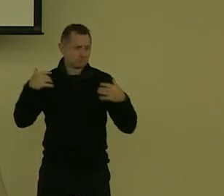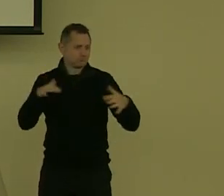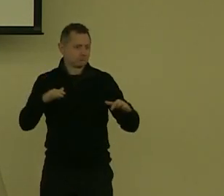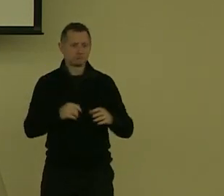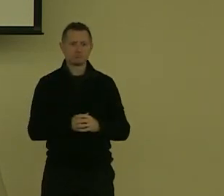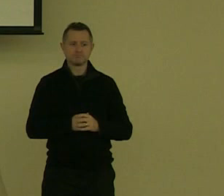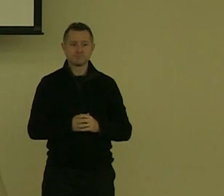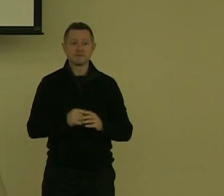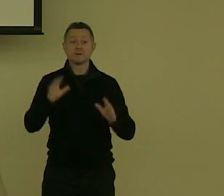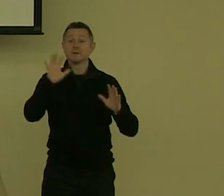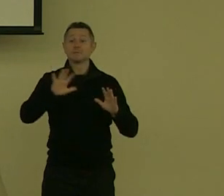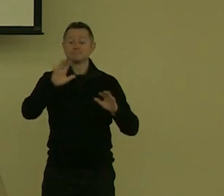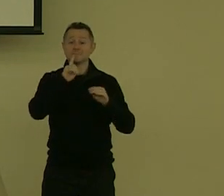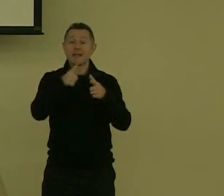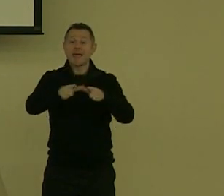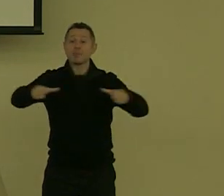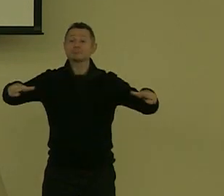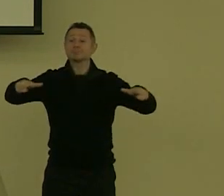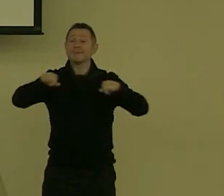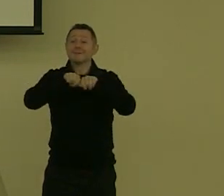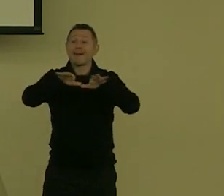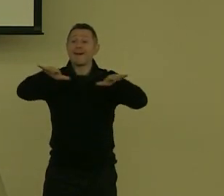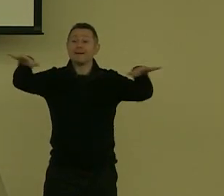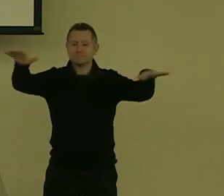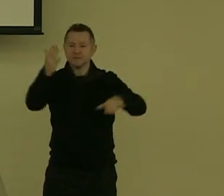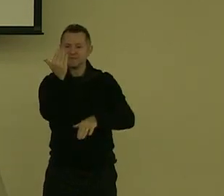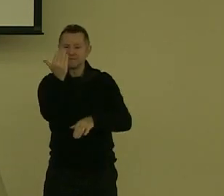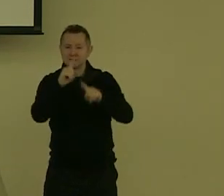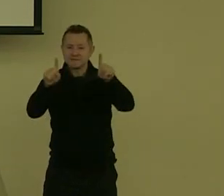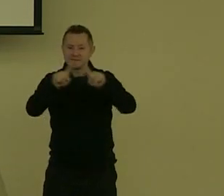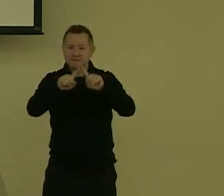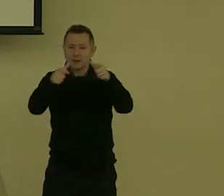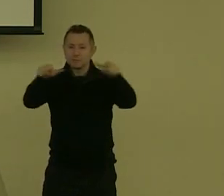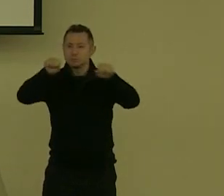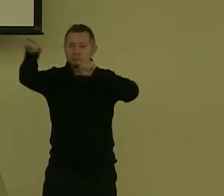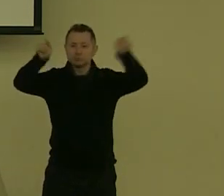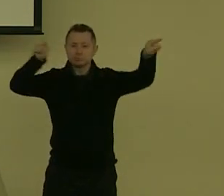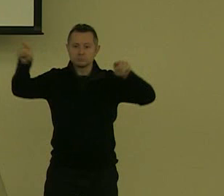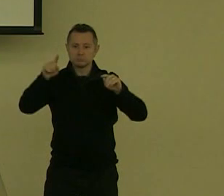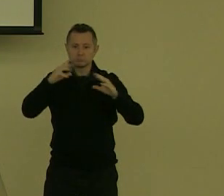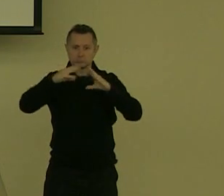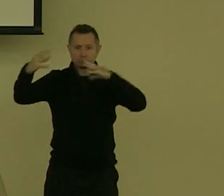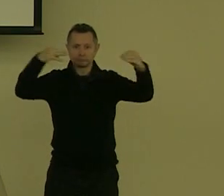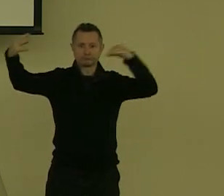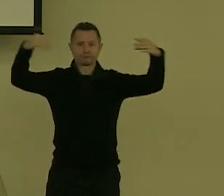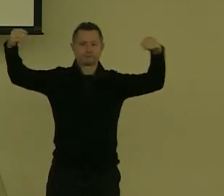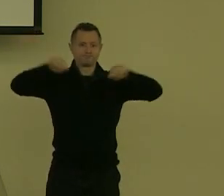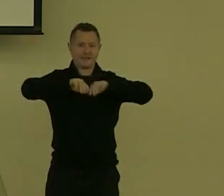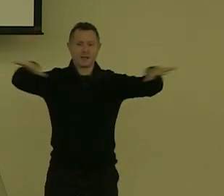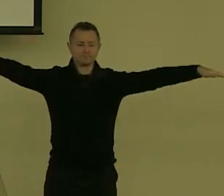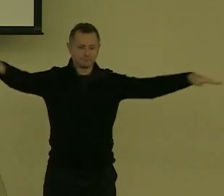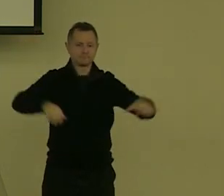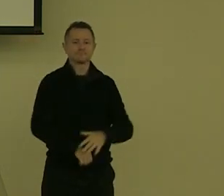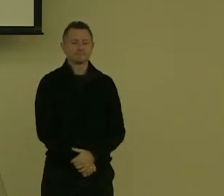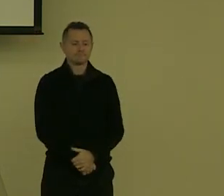In 2010, I branched into archives when Chris Claremont approached us and offered us his archives.